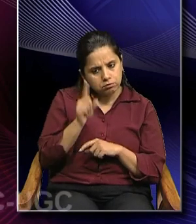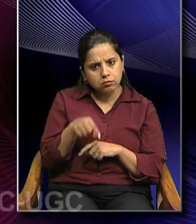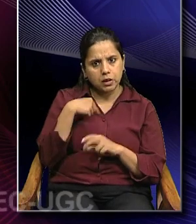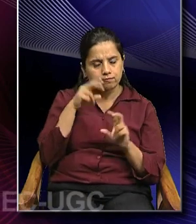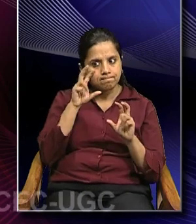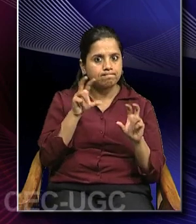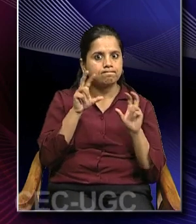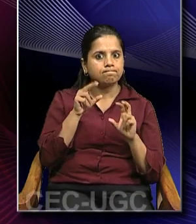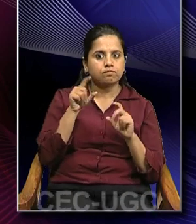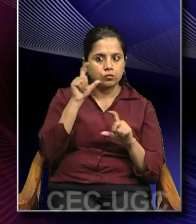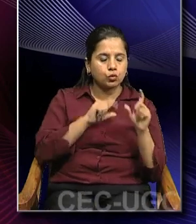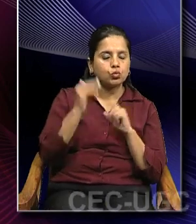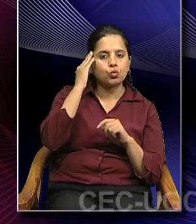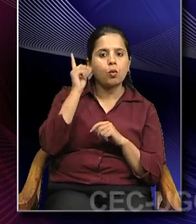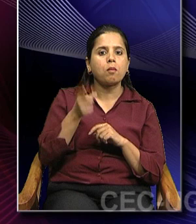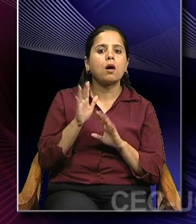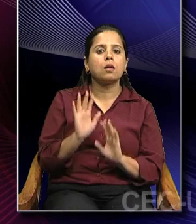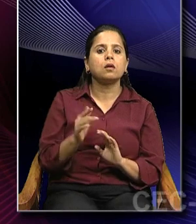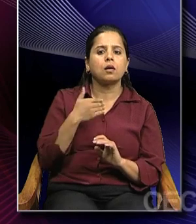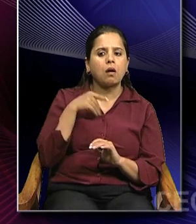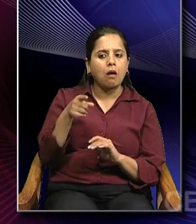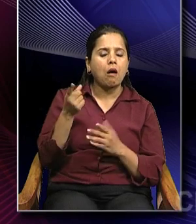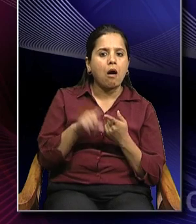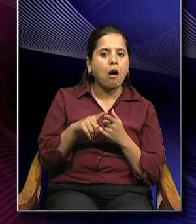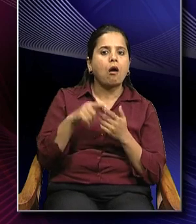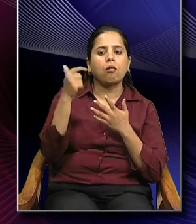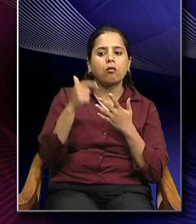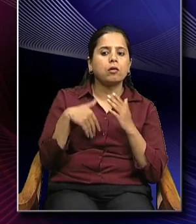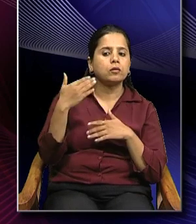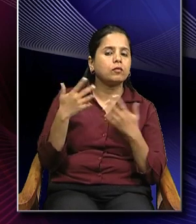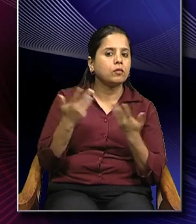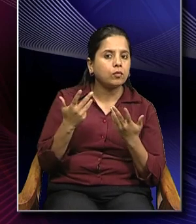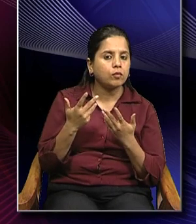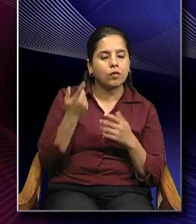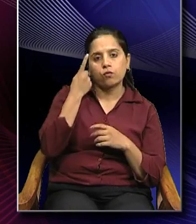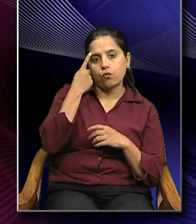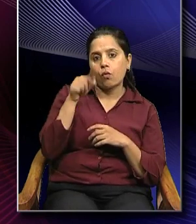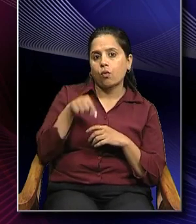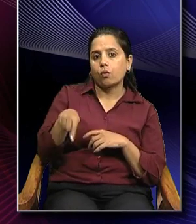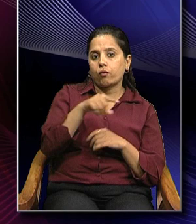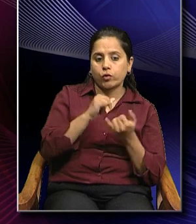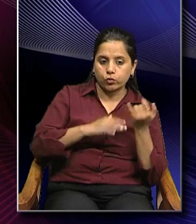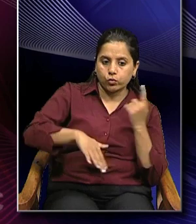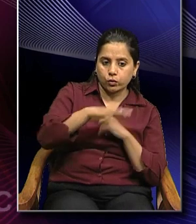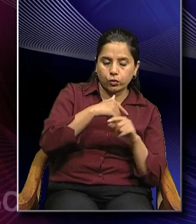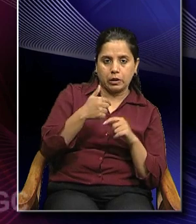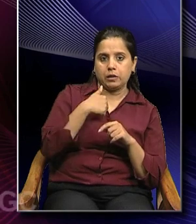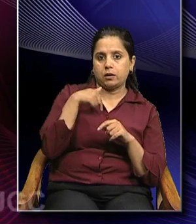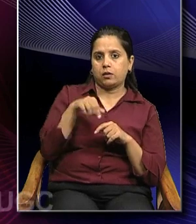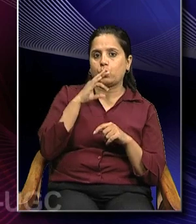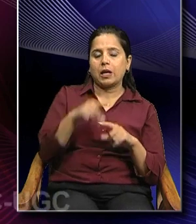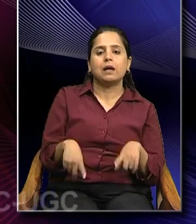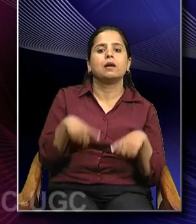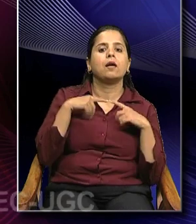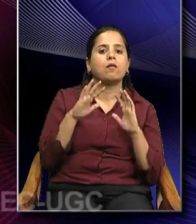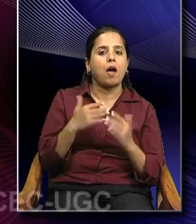vigilant and conscious about its consequences, for the society in which I am living,